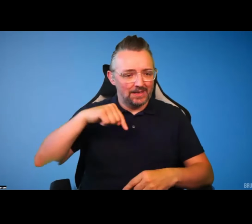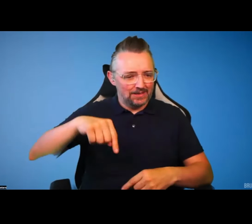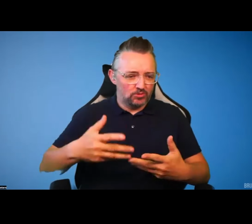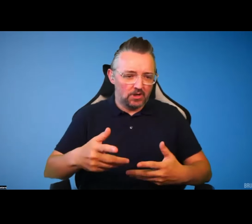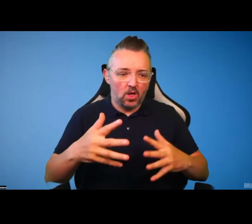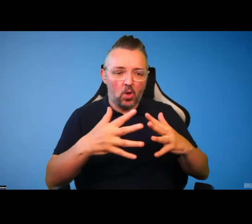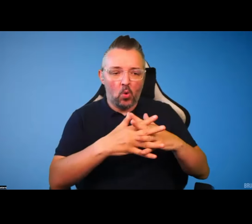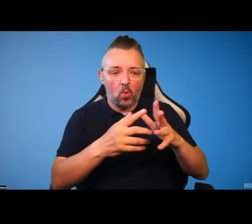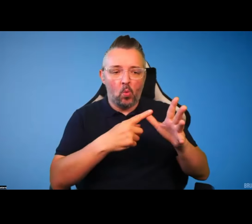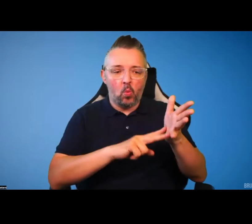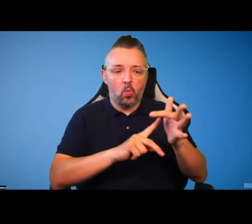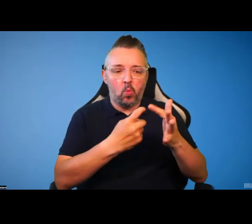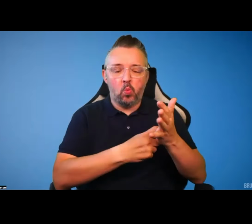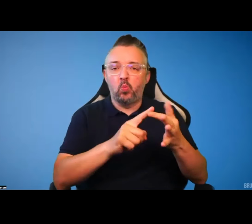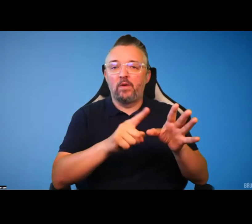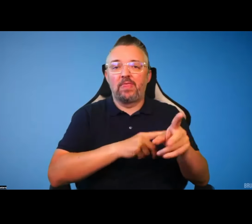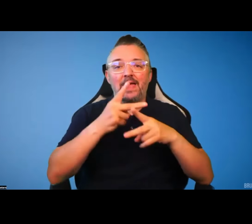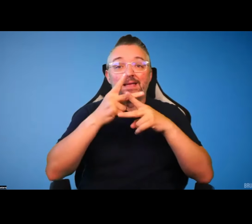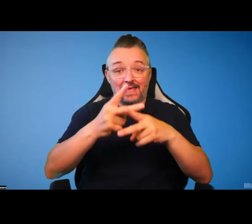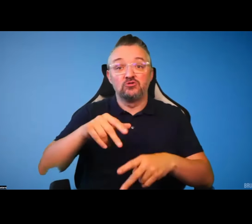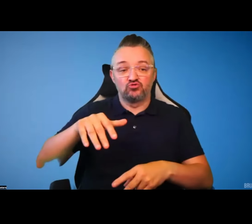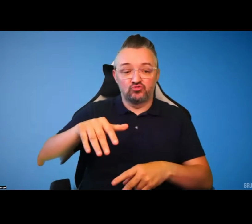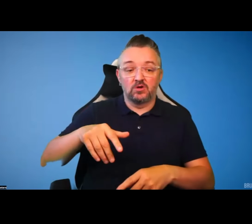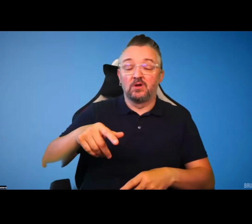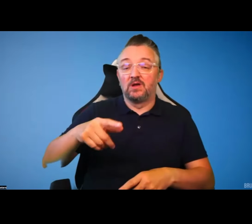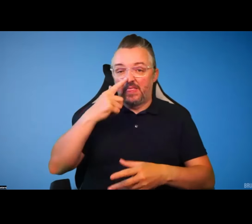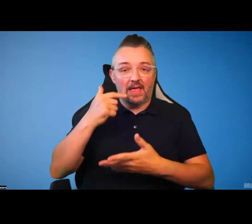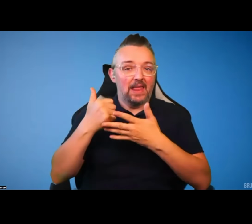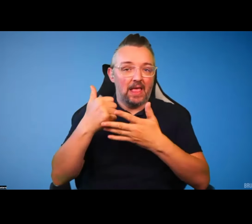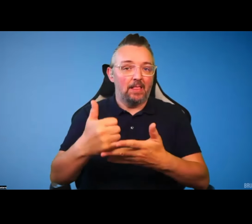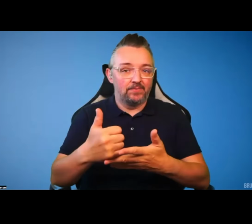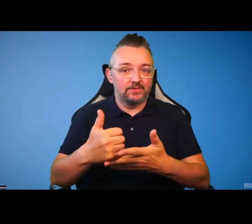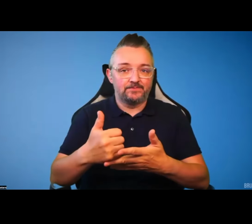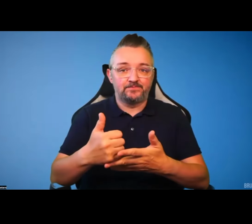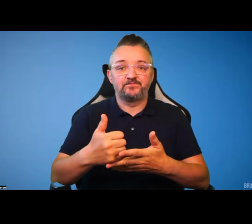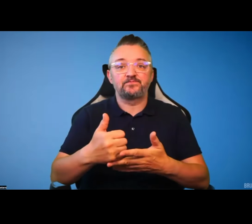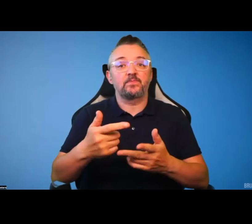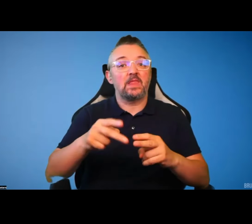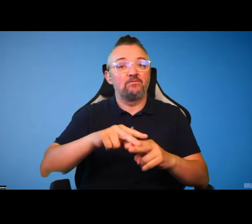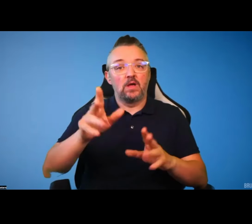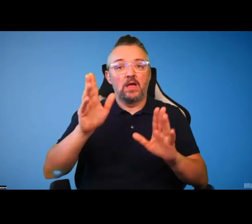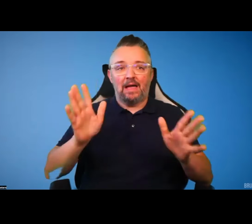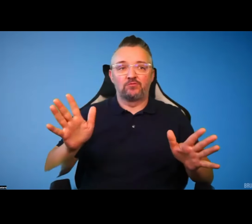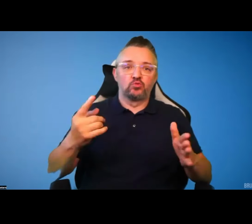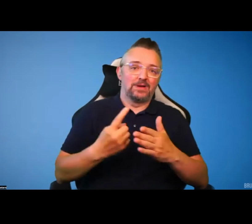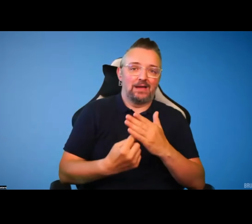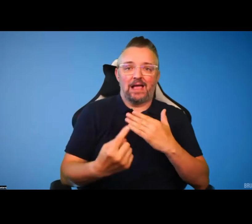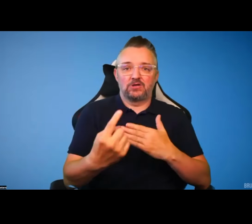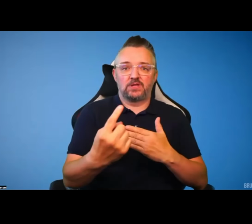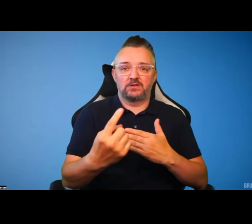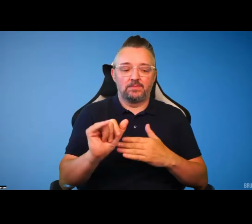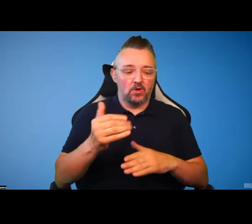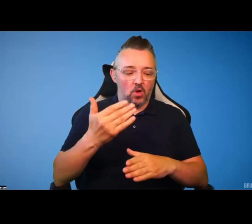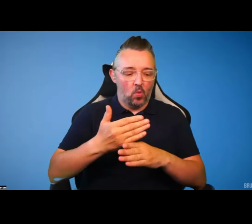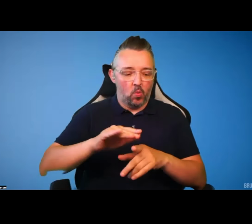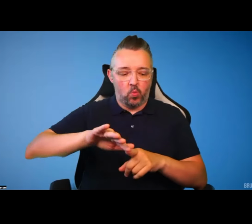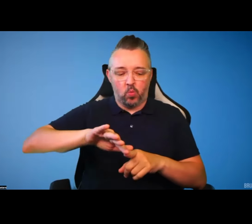come on to that. But the health protection team can also help you, including with support if you have to isolate away from work.